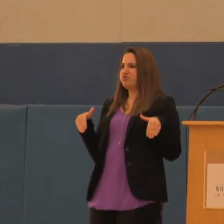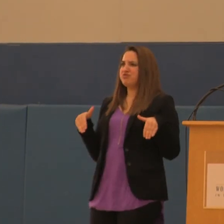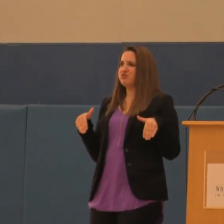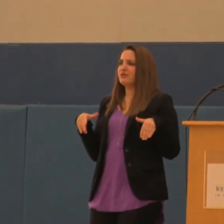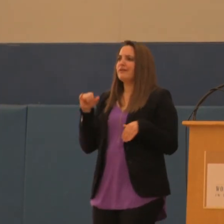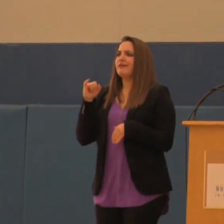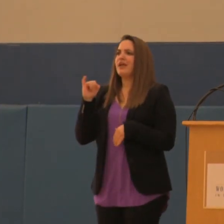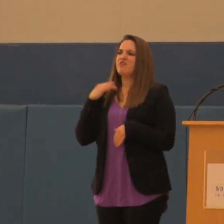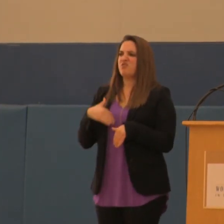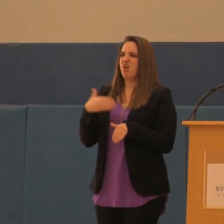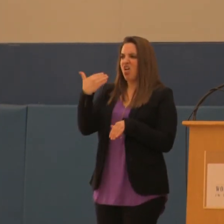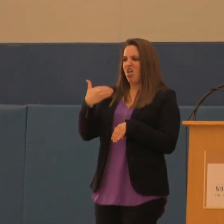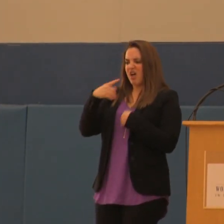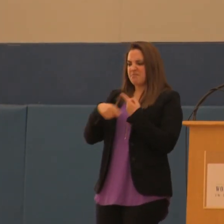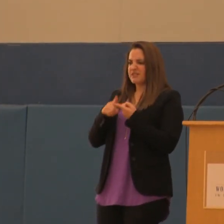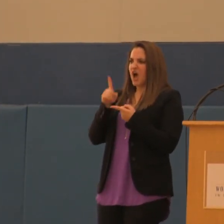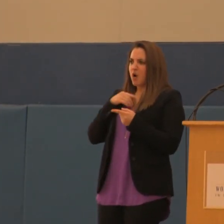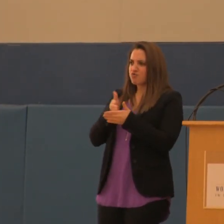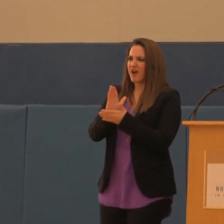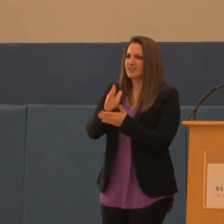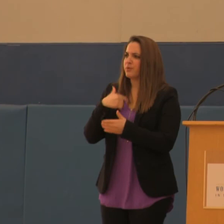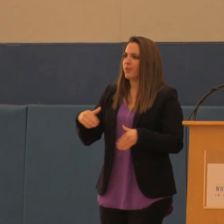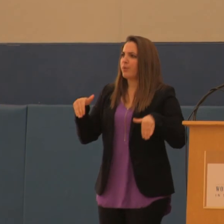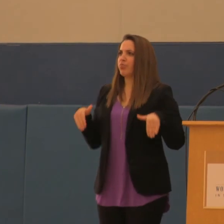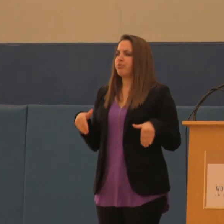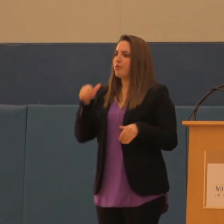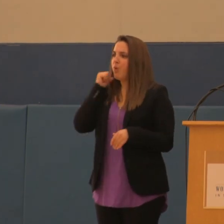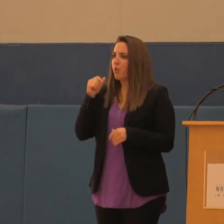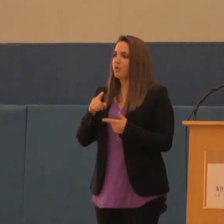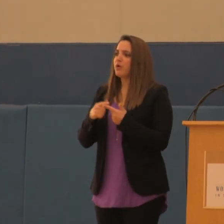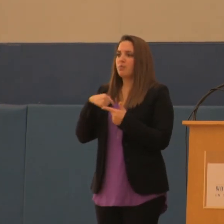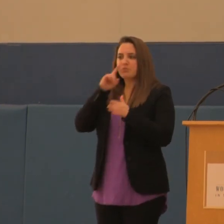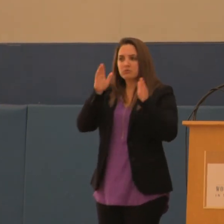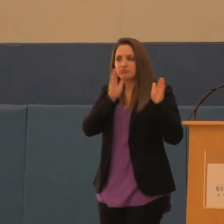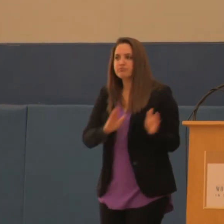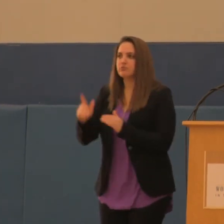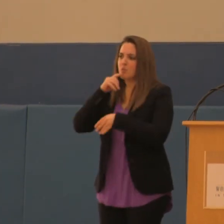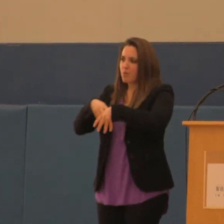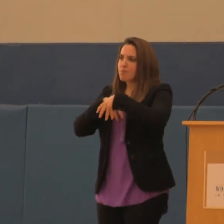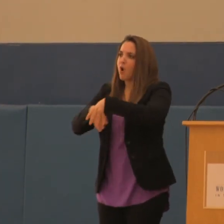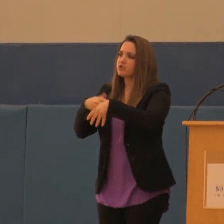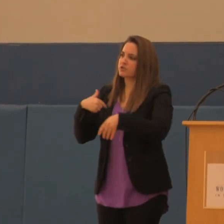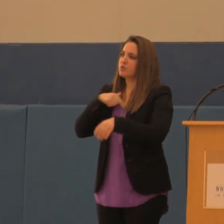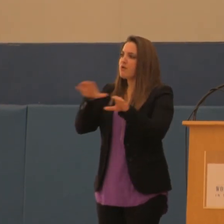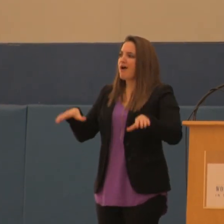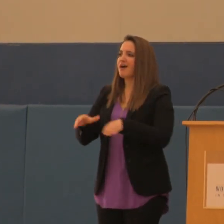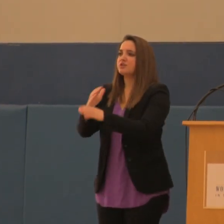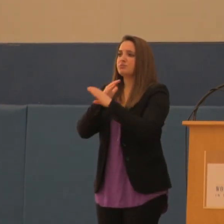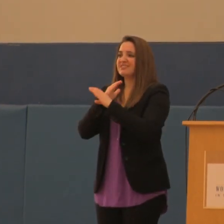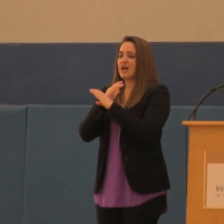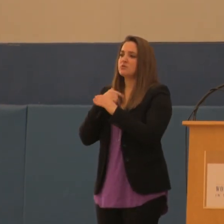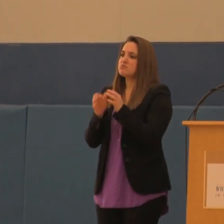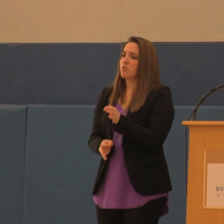attacks on our core rights. We will organize, we will march, and we will act to protect what